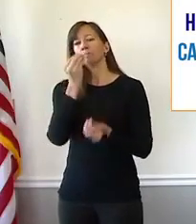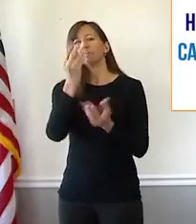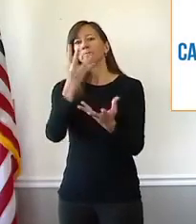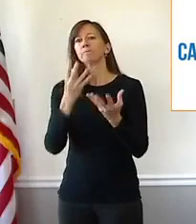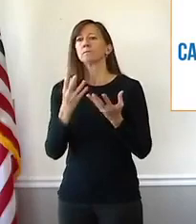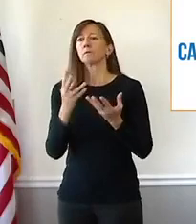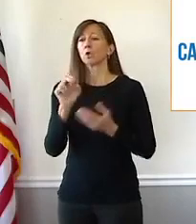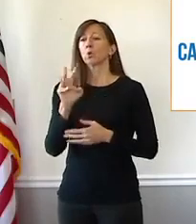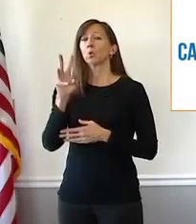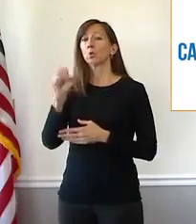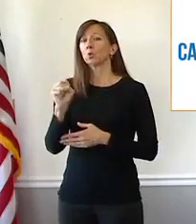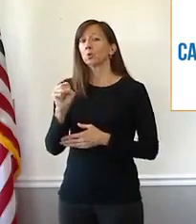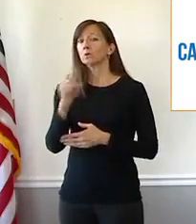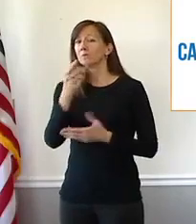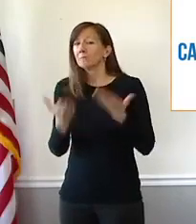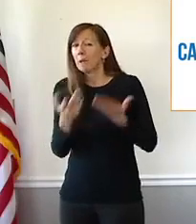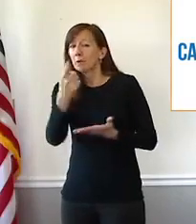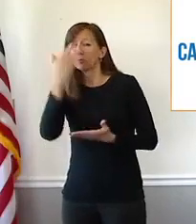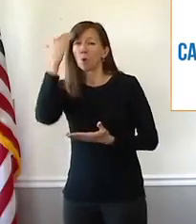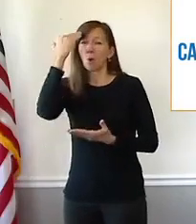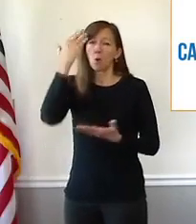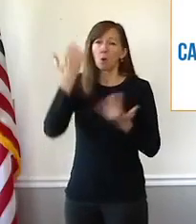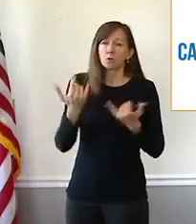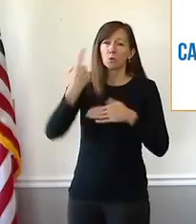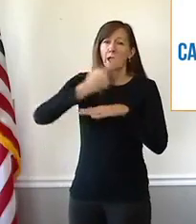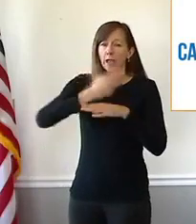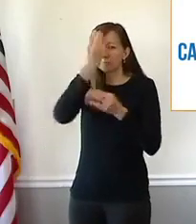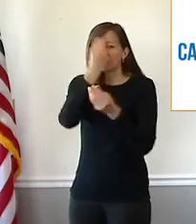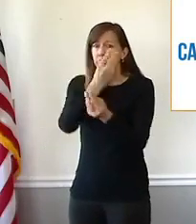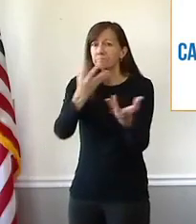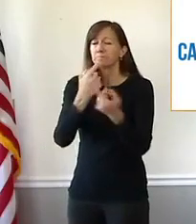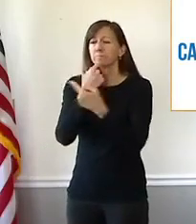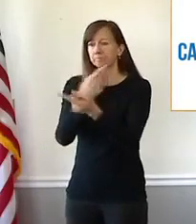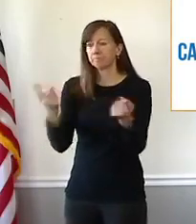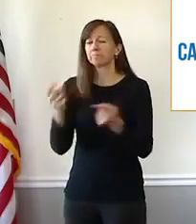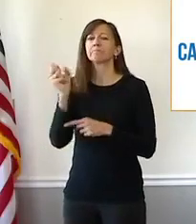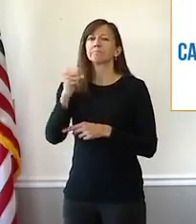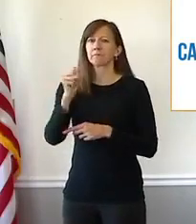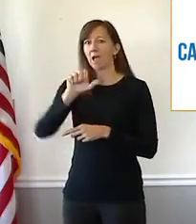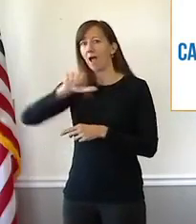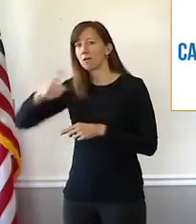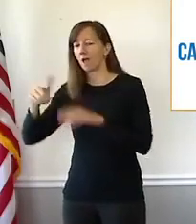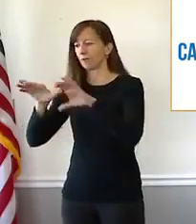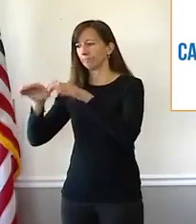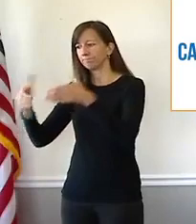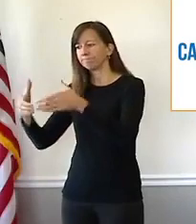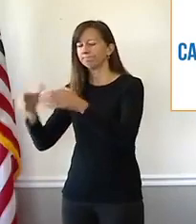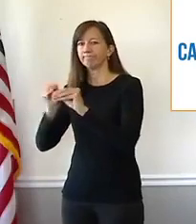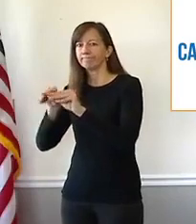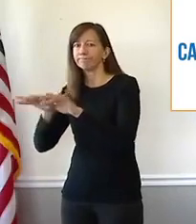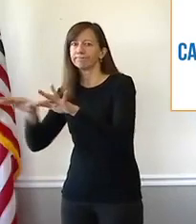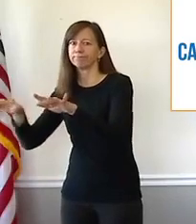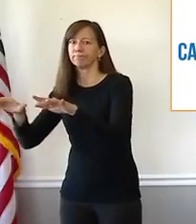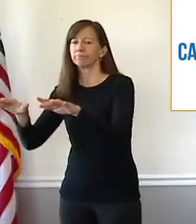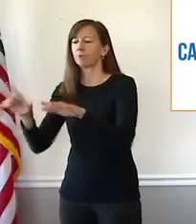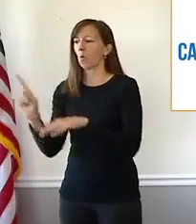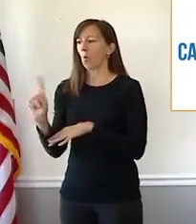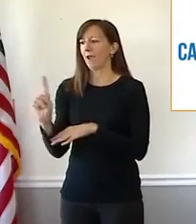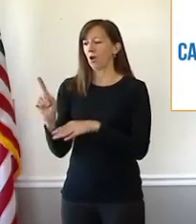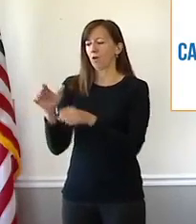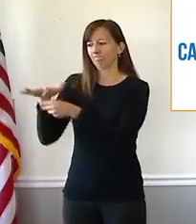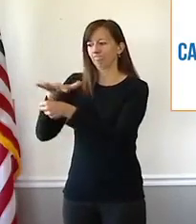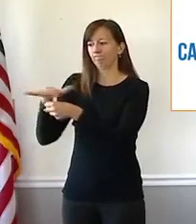today. Yes, in fact, there is another defined cluster at and around